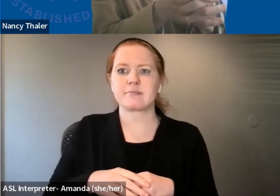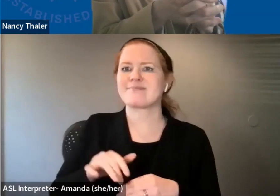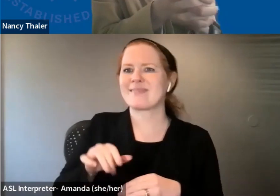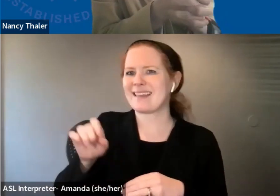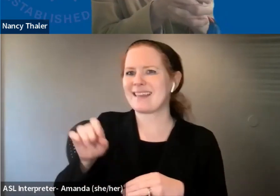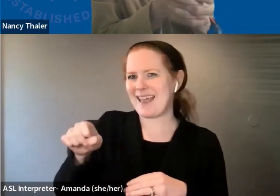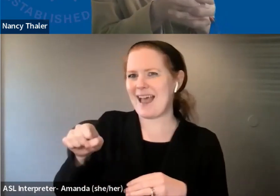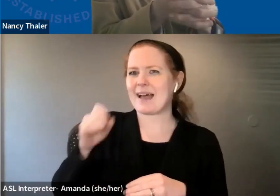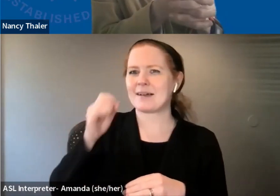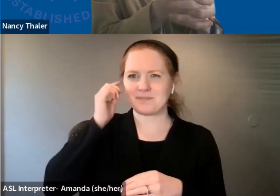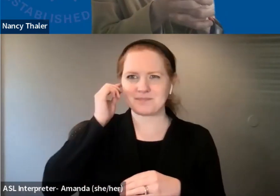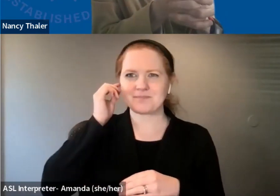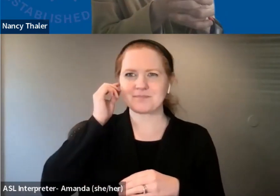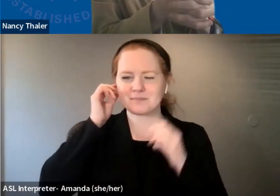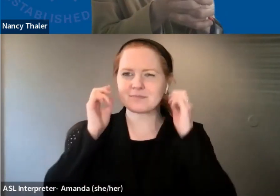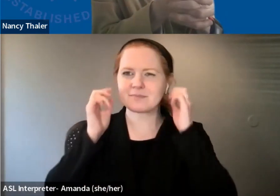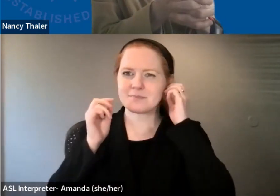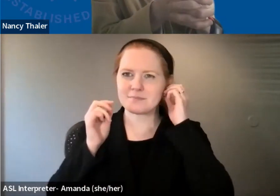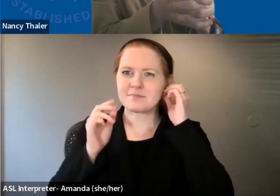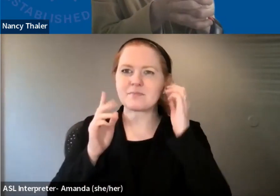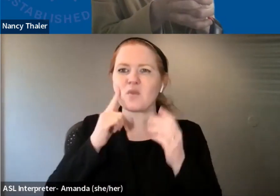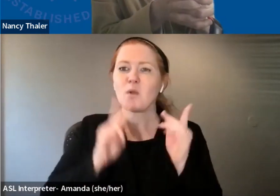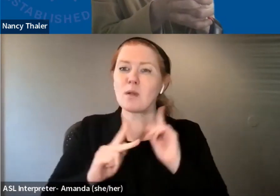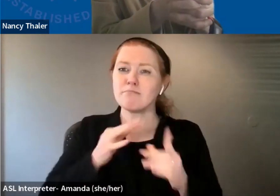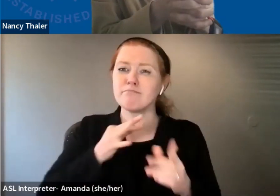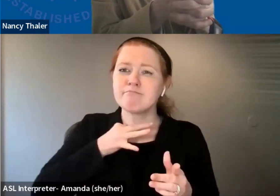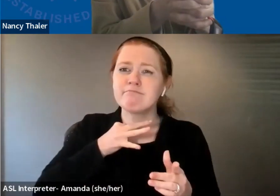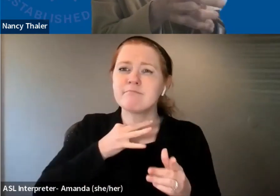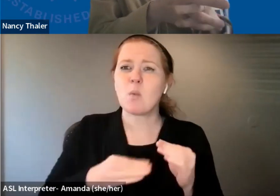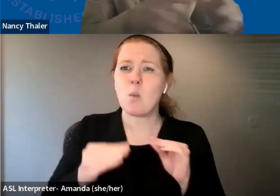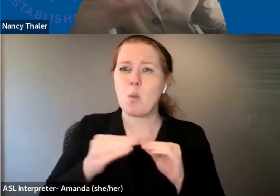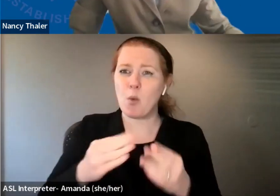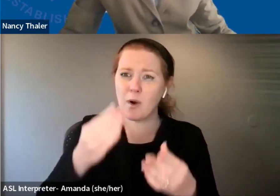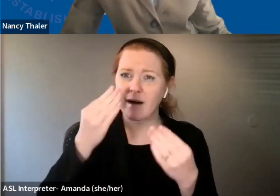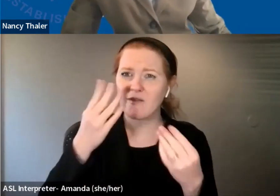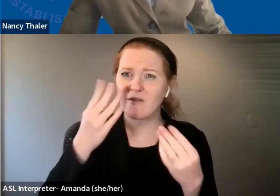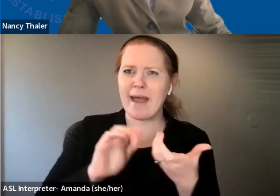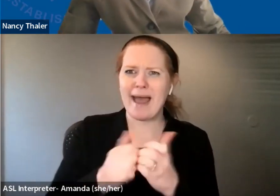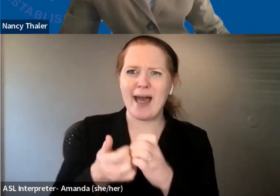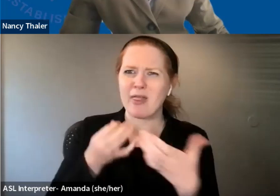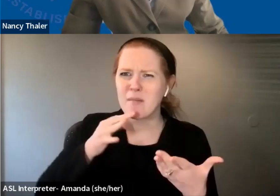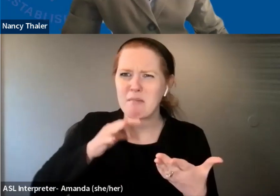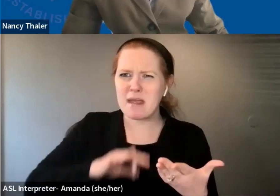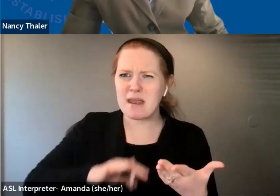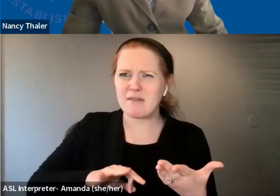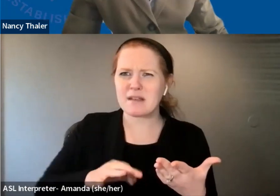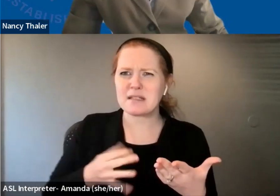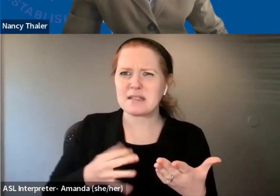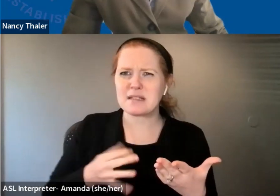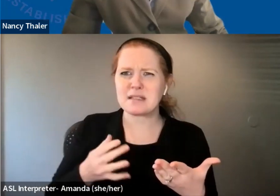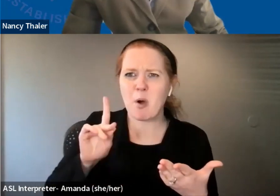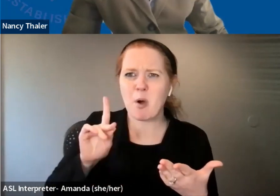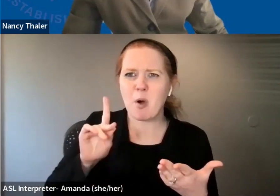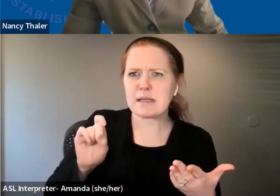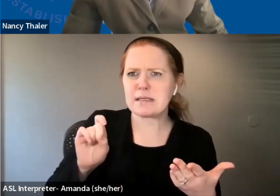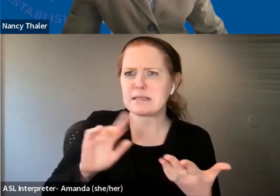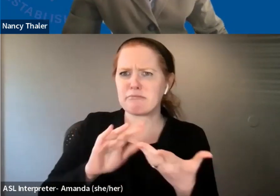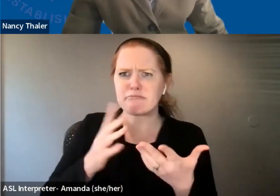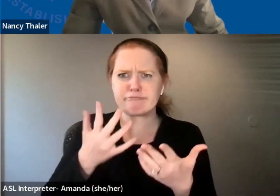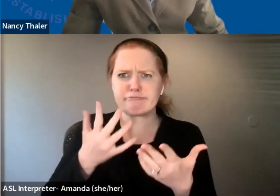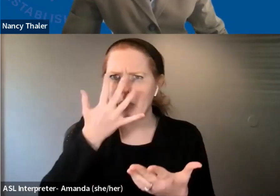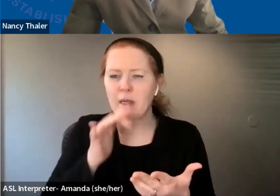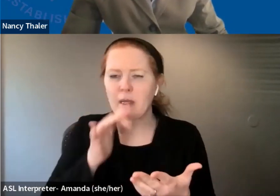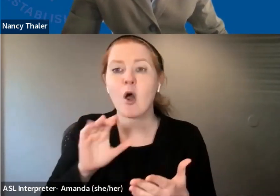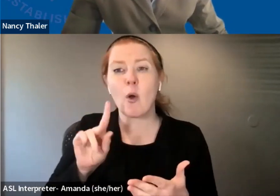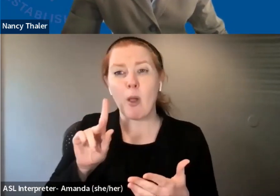Yeah, for folks looking for more information on how the benefits and bonus piece can work, Oklahoma offered